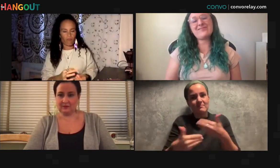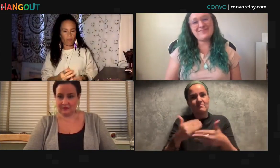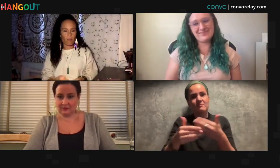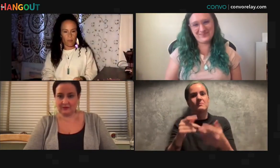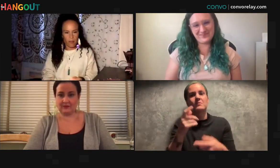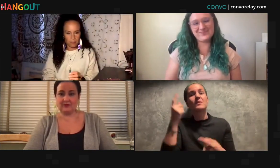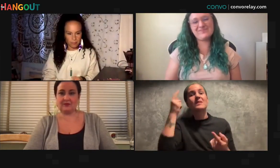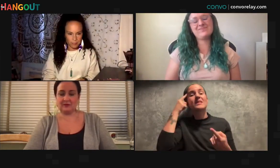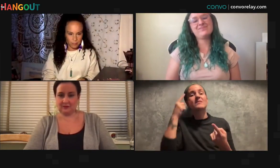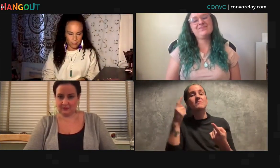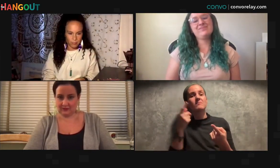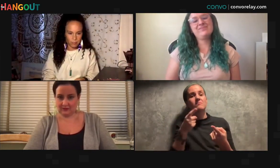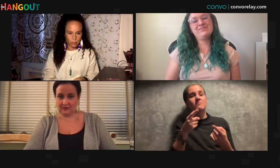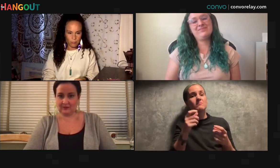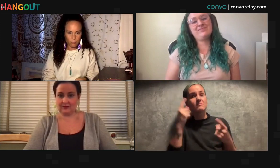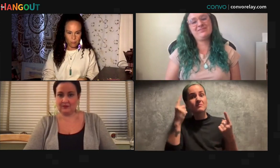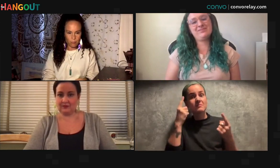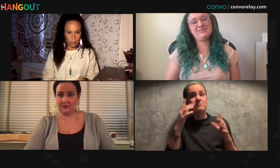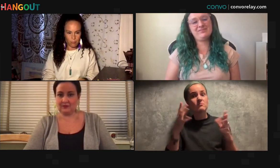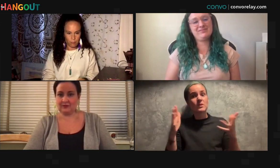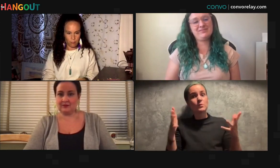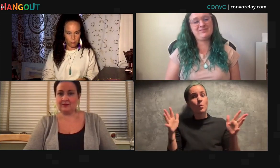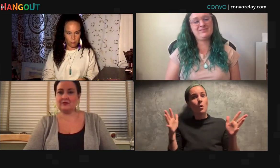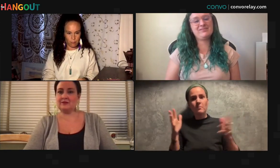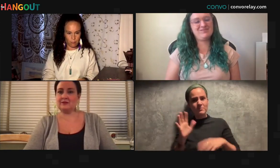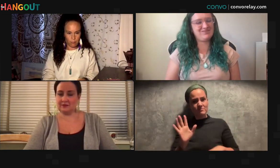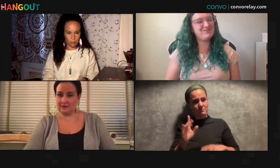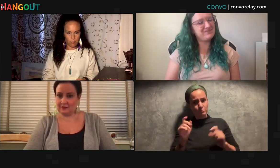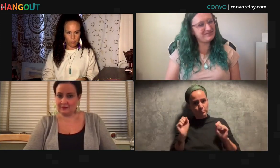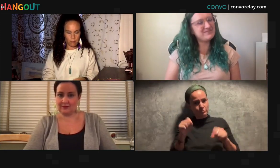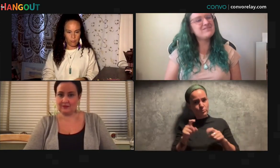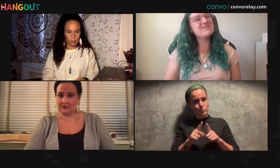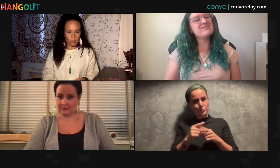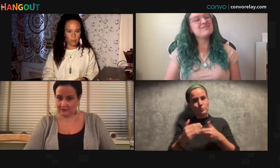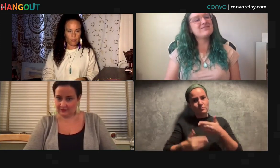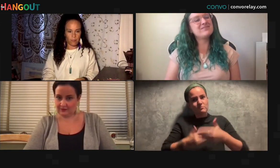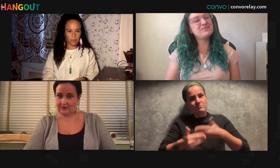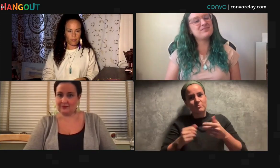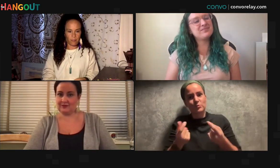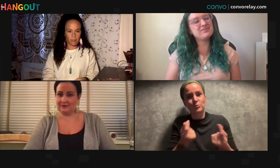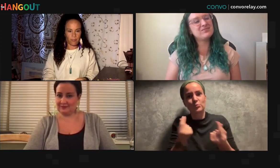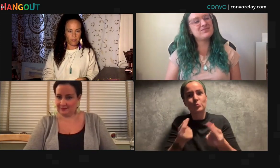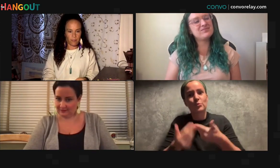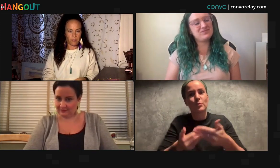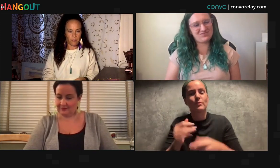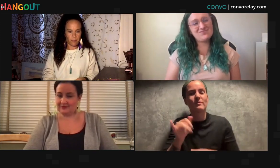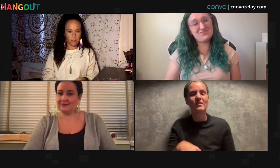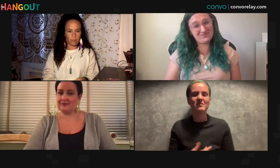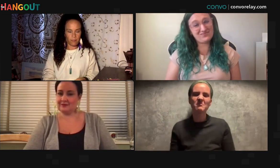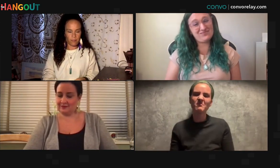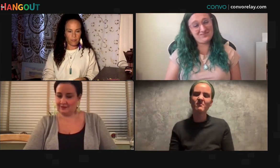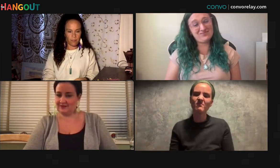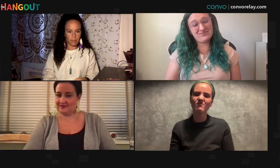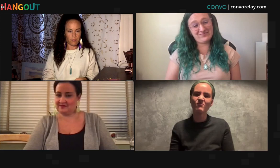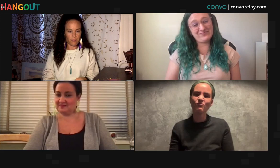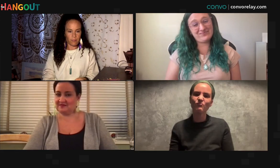So not giving up, but just making sure that you stay intentional and keep going, having the thought behind